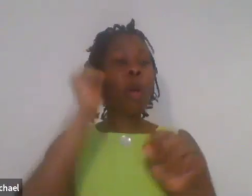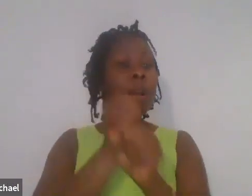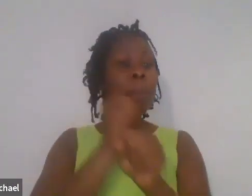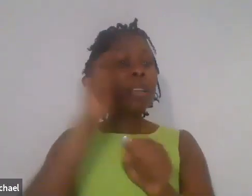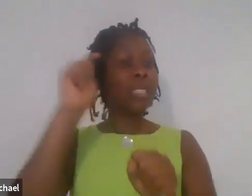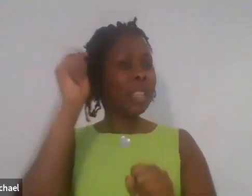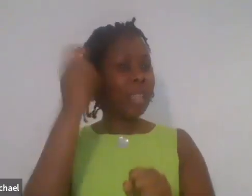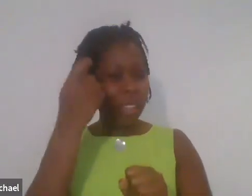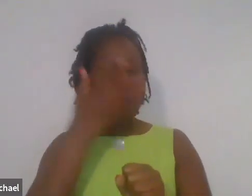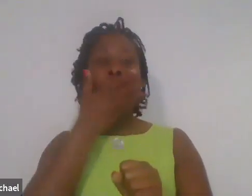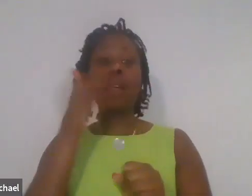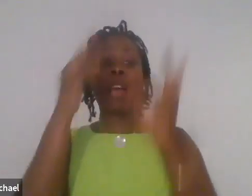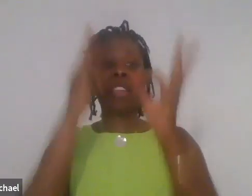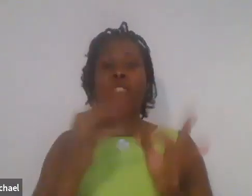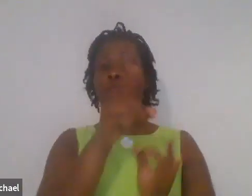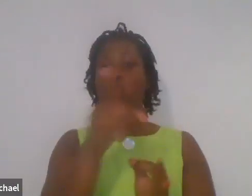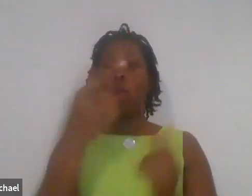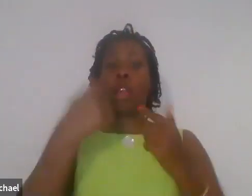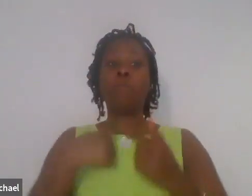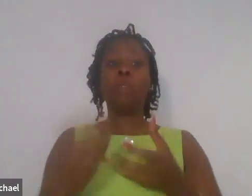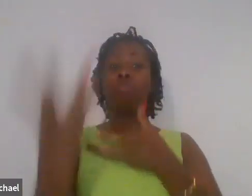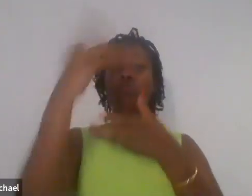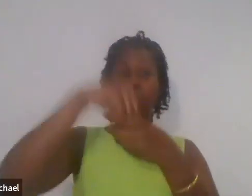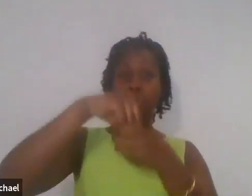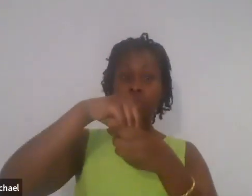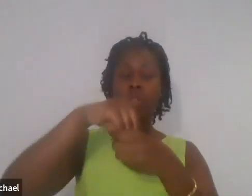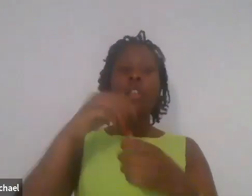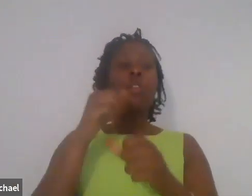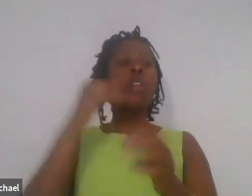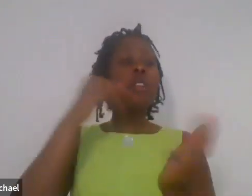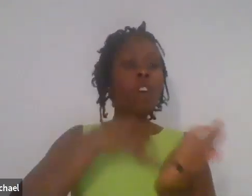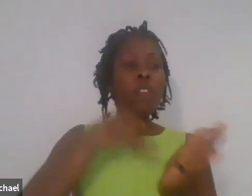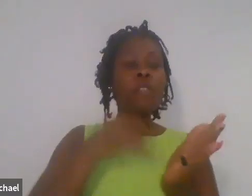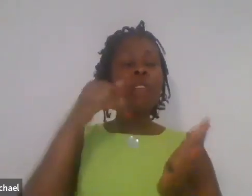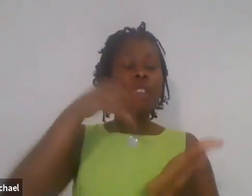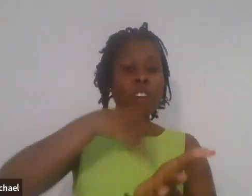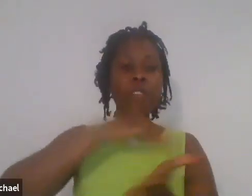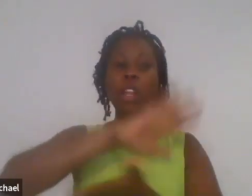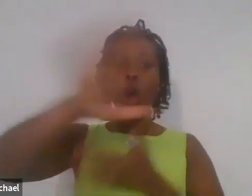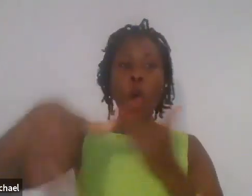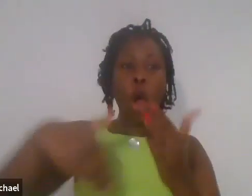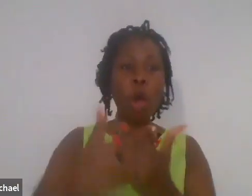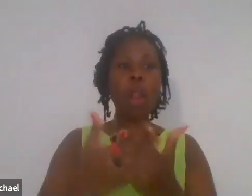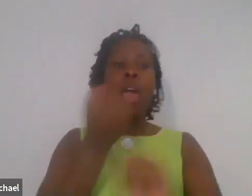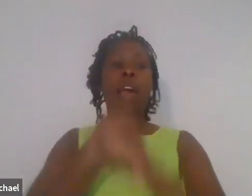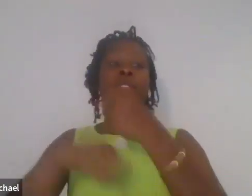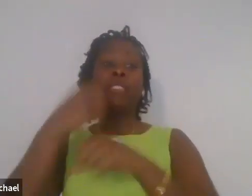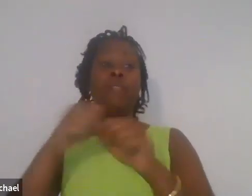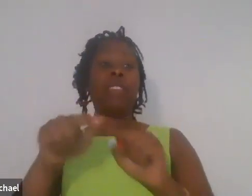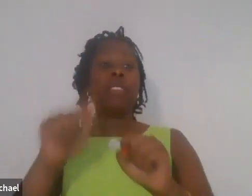the Kenya, and we can make this Kenya better if you and me work together. if we are involved in all